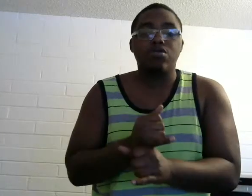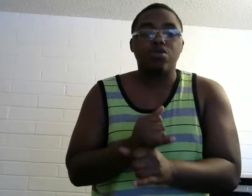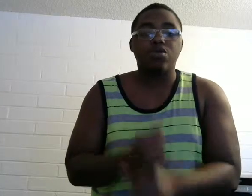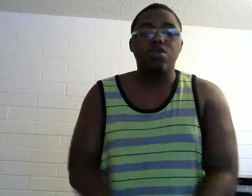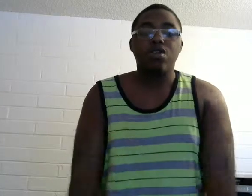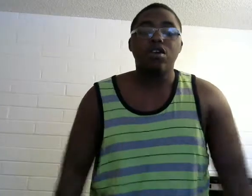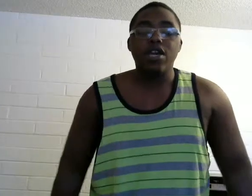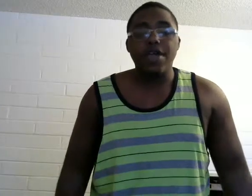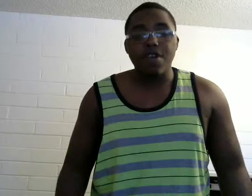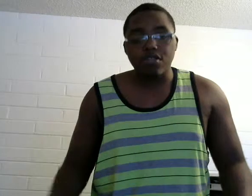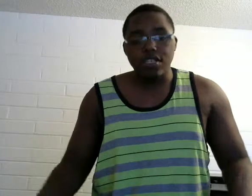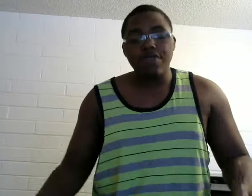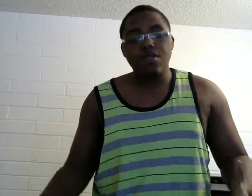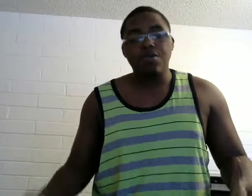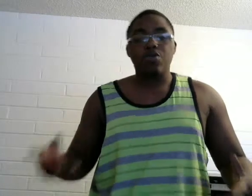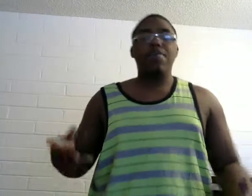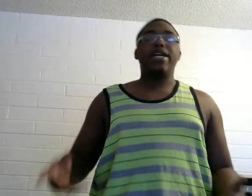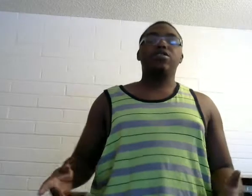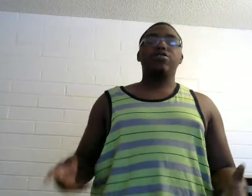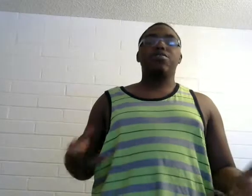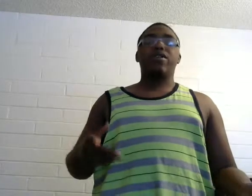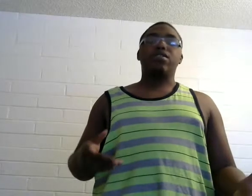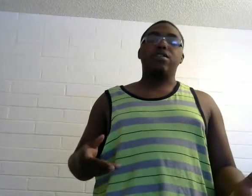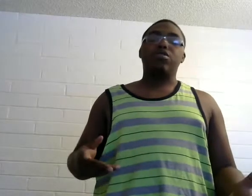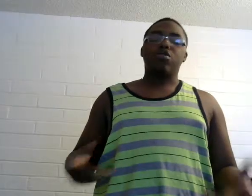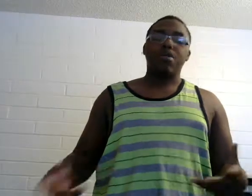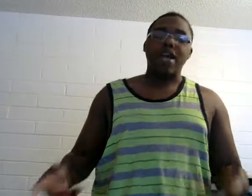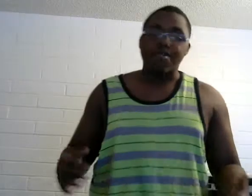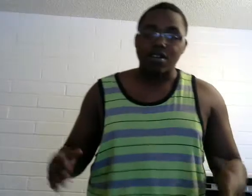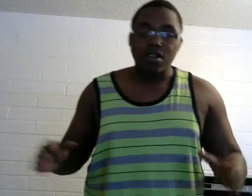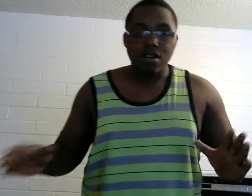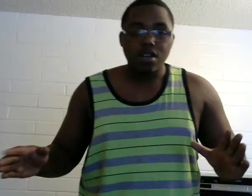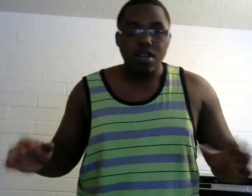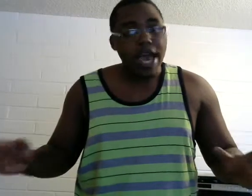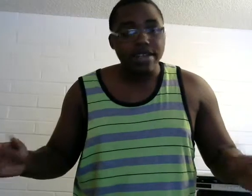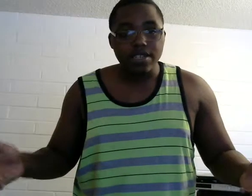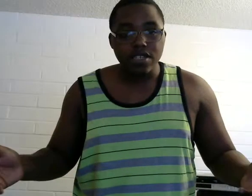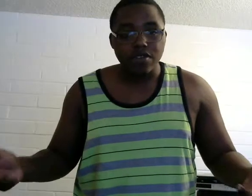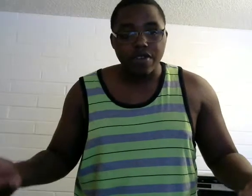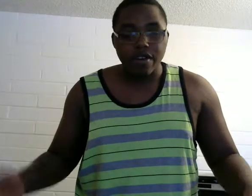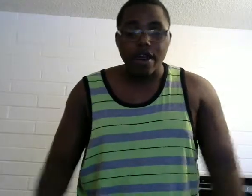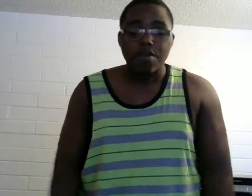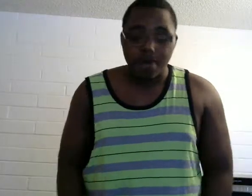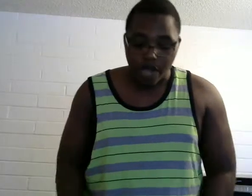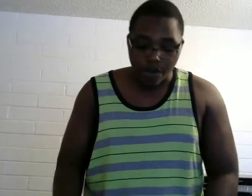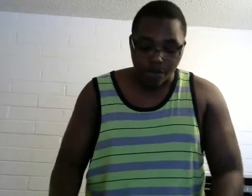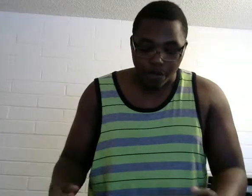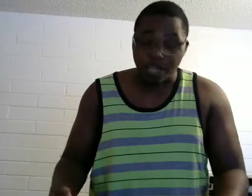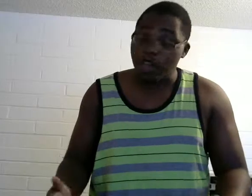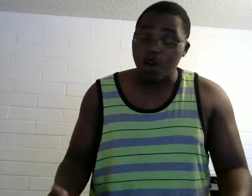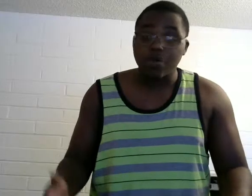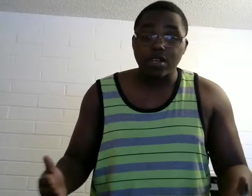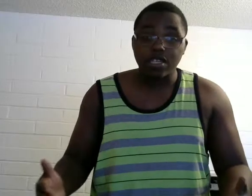residential school. And there's a difference between mainstream and residential, but I have to ask the teacher to figure that out. But here we go,